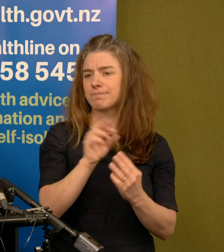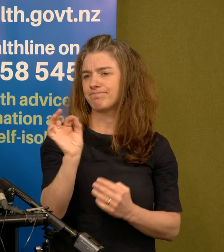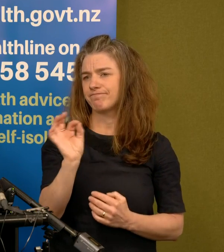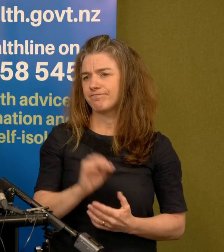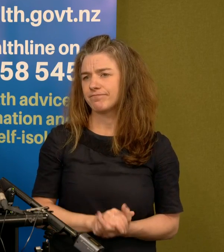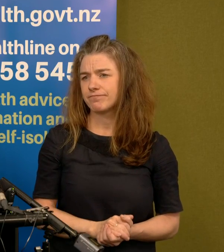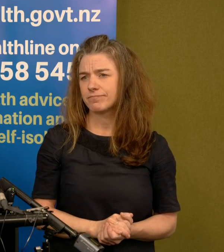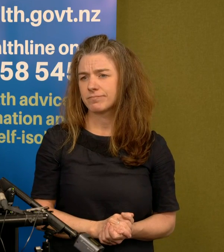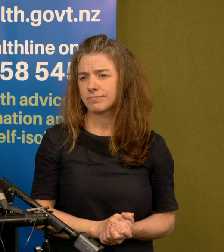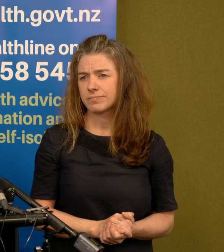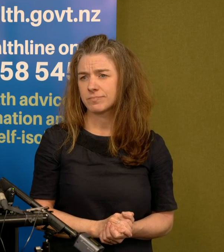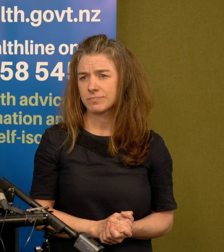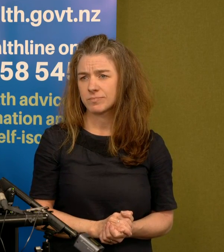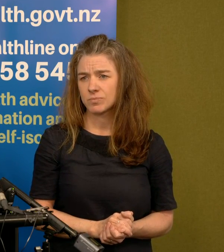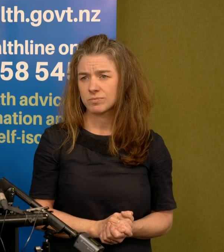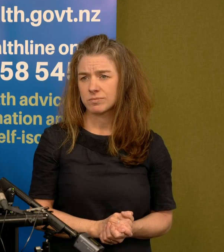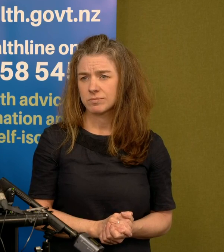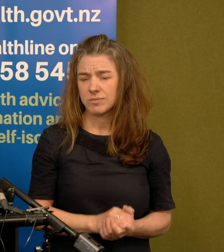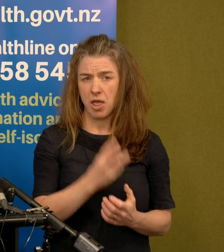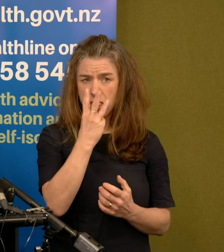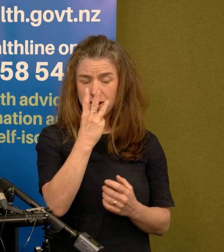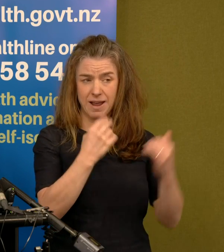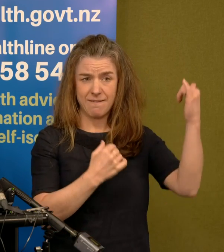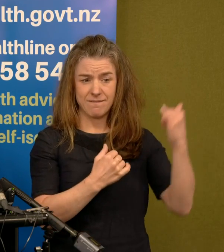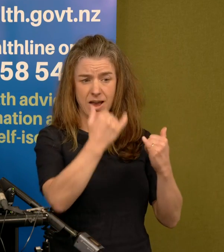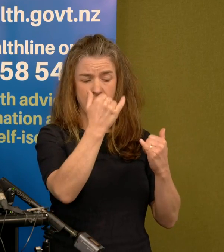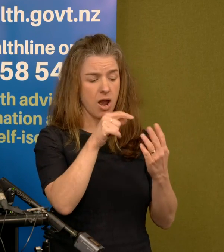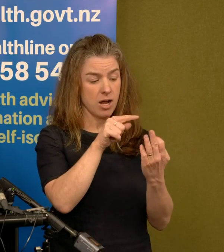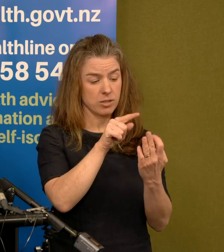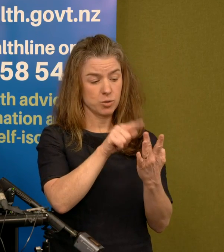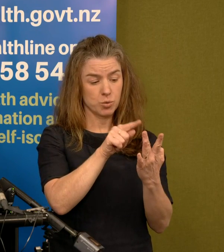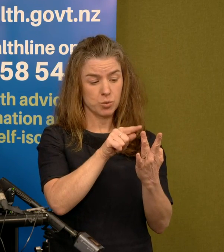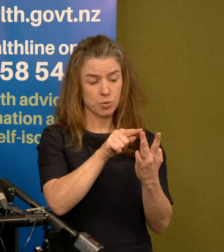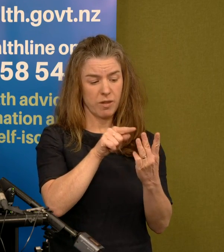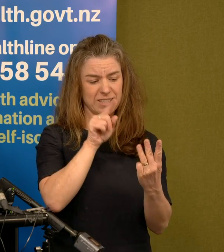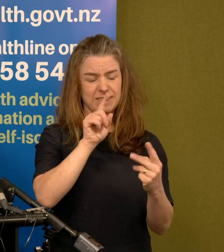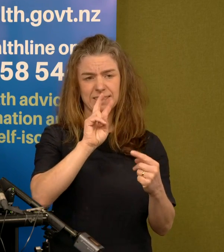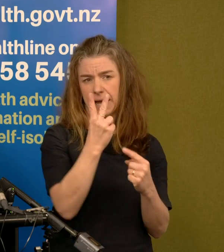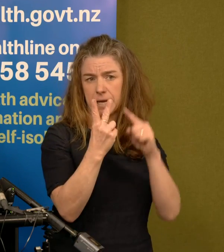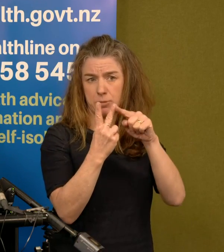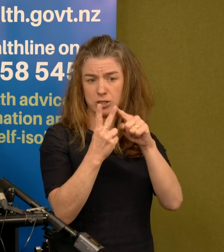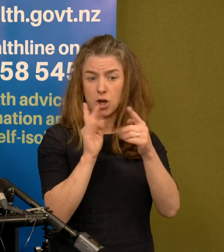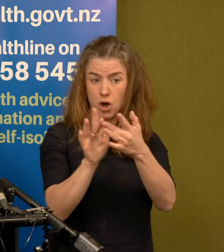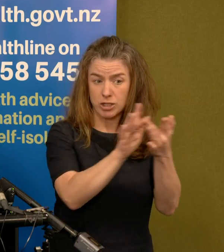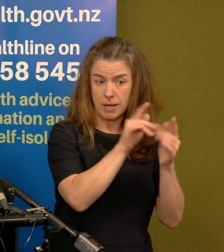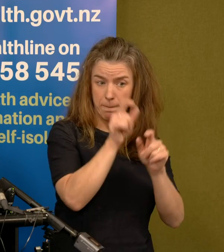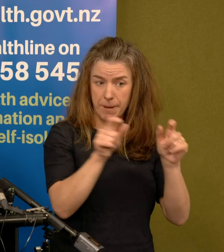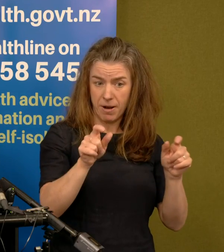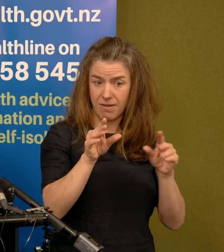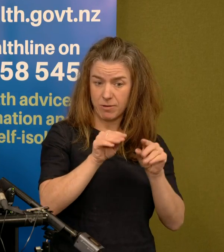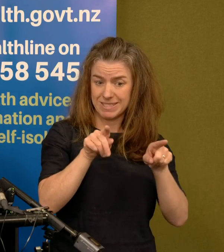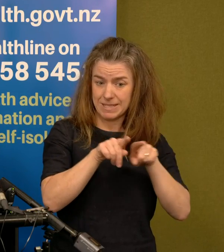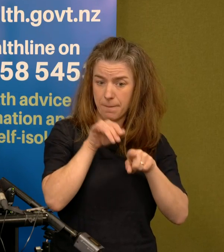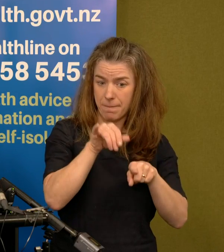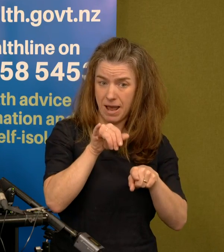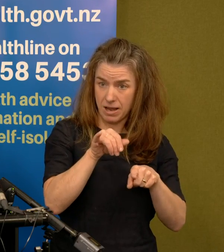How are you going tracking people on the 3 flights that case number 2 was on? Very well, and part of the reason